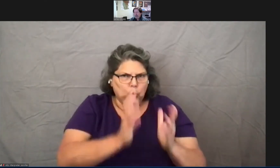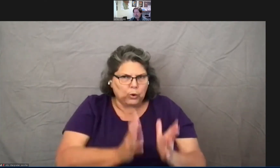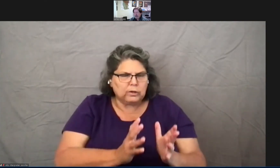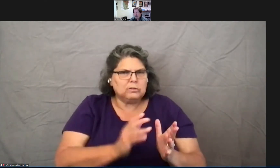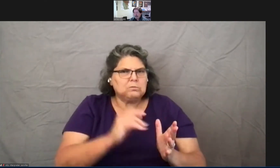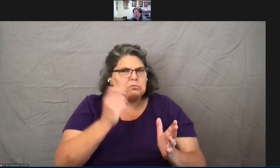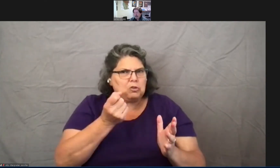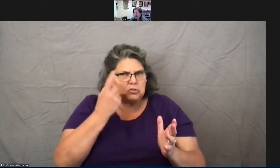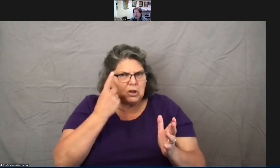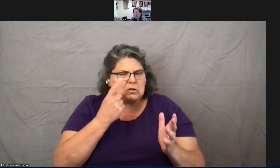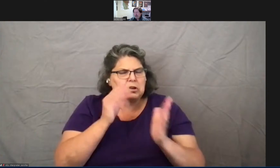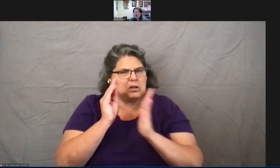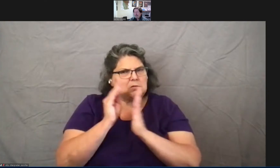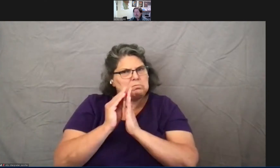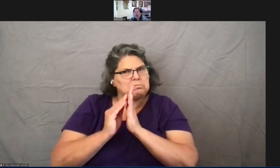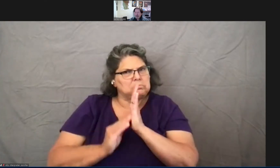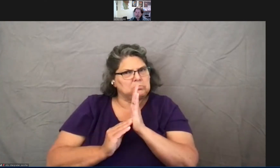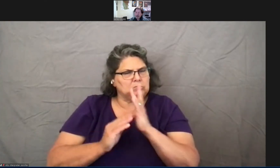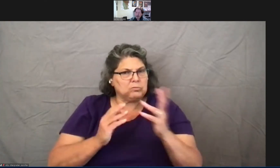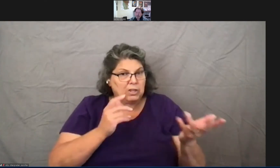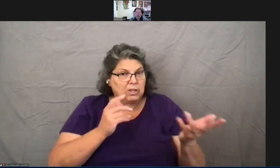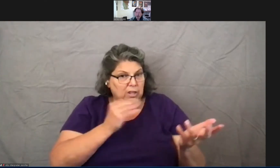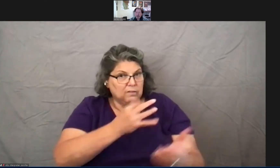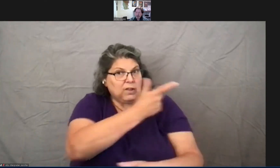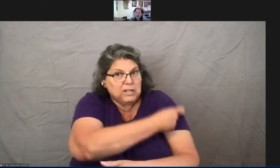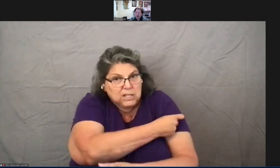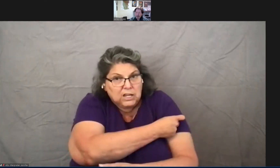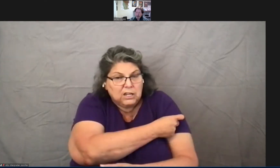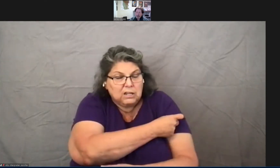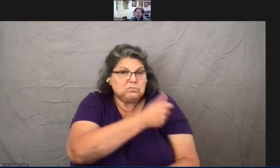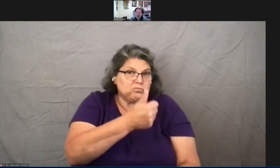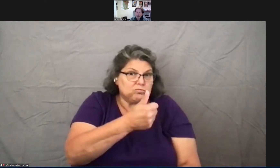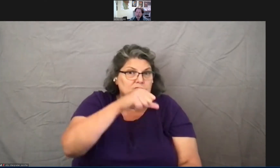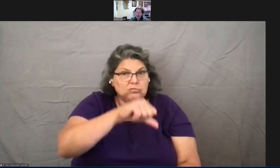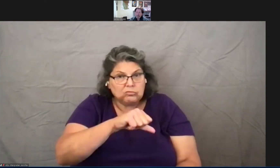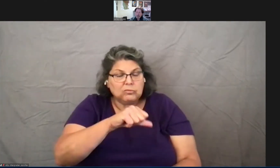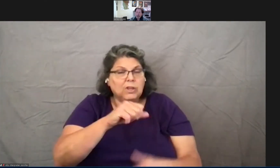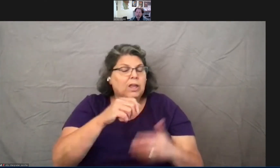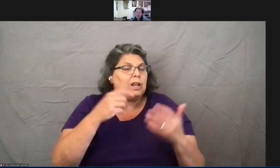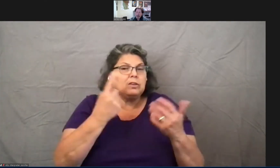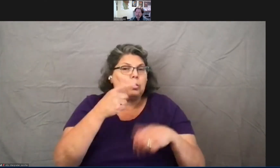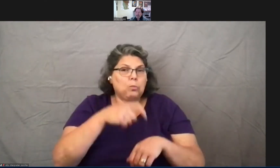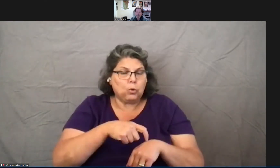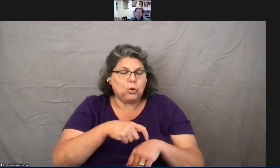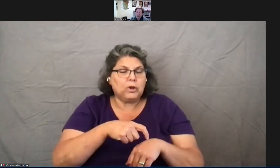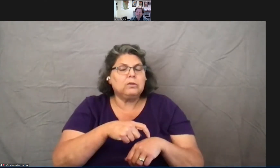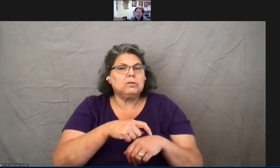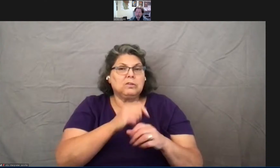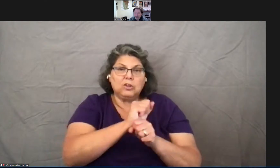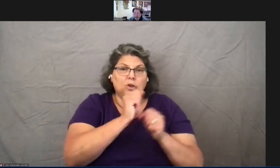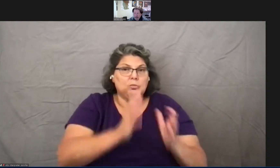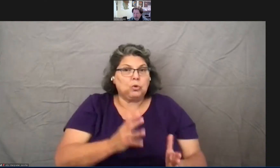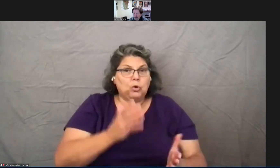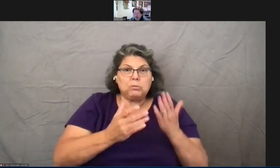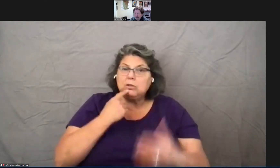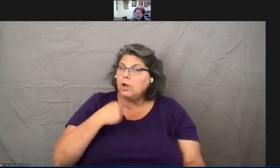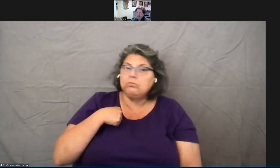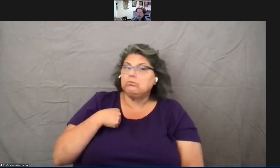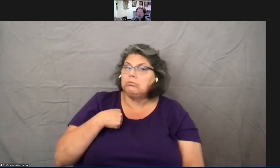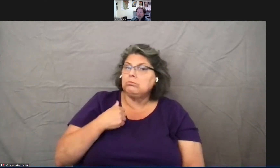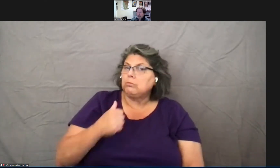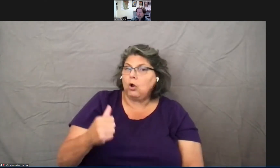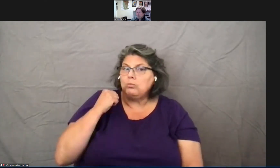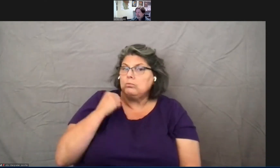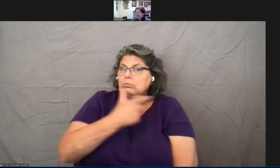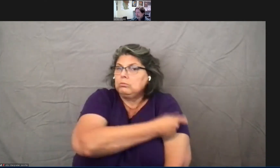what their vaccine status is. And at a certain point, the employee may say, well, I'm not going to take this